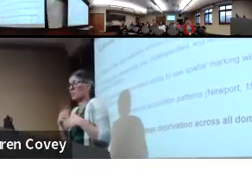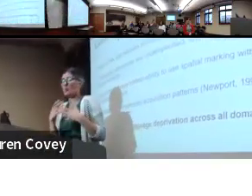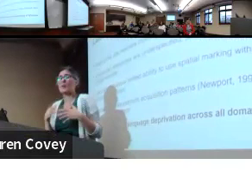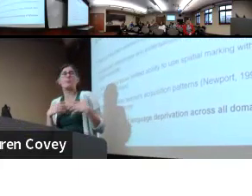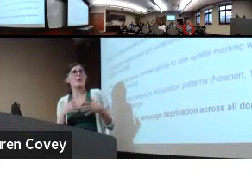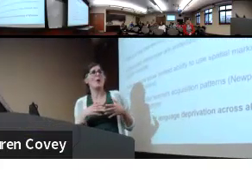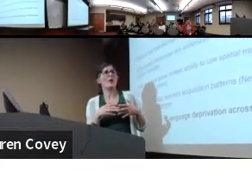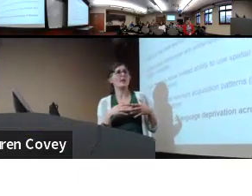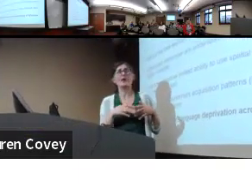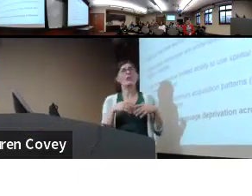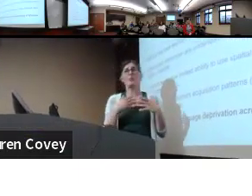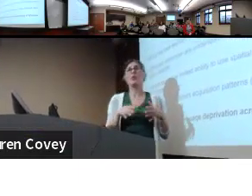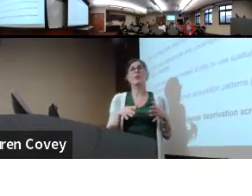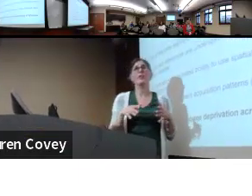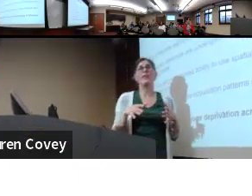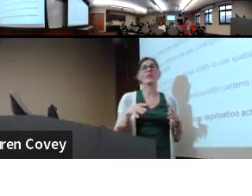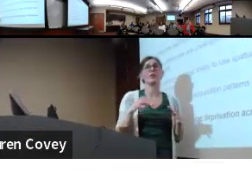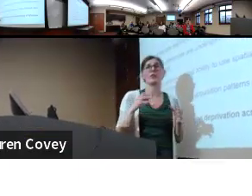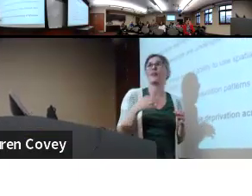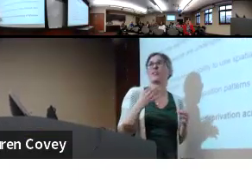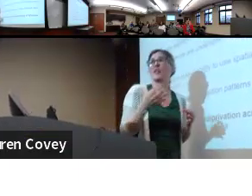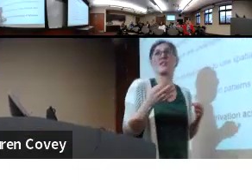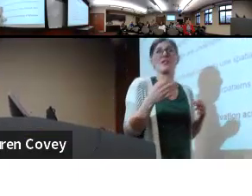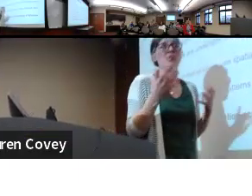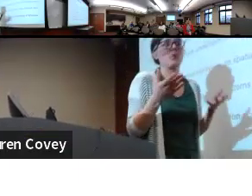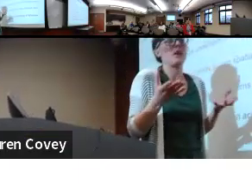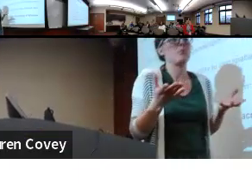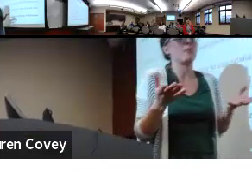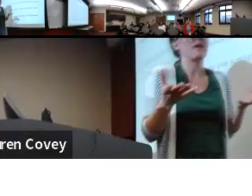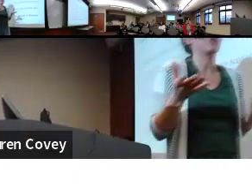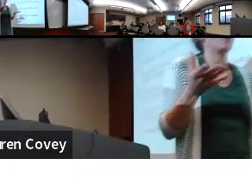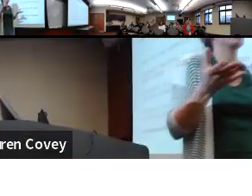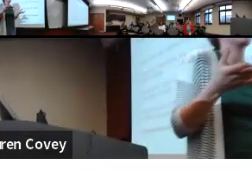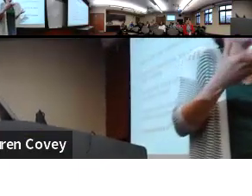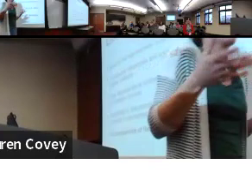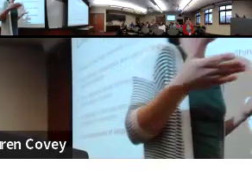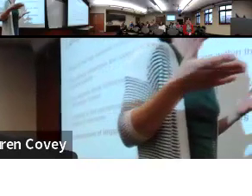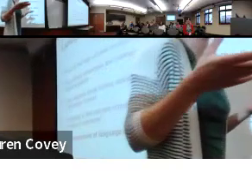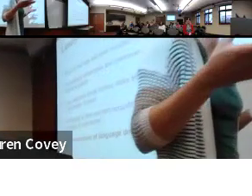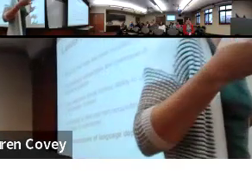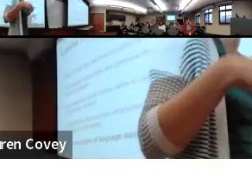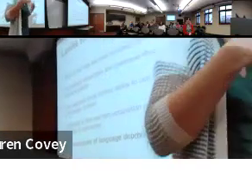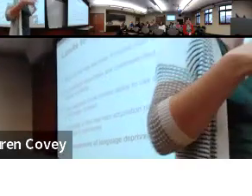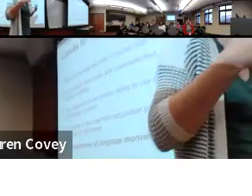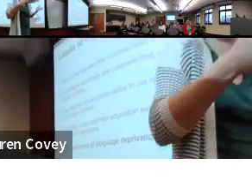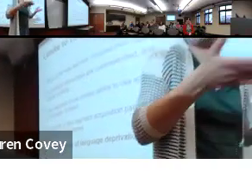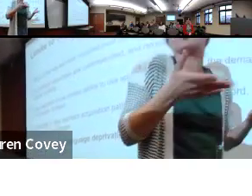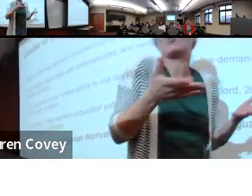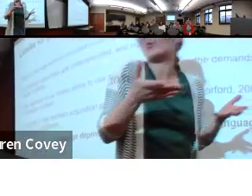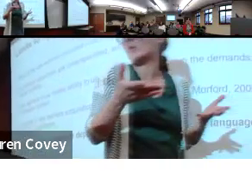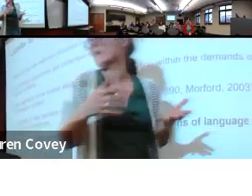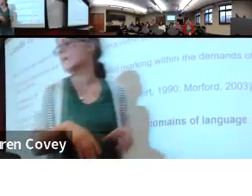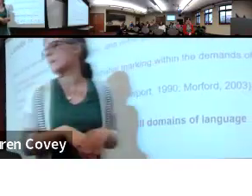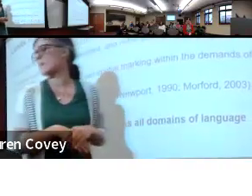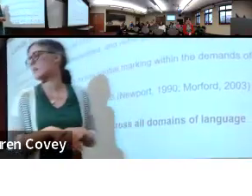these signers are doing pretty well. They're including most of the events, which might suggest that their pragmatic awareness, their life experience has actually given them something